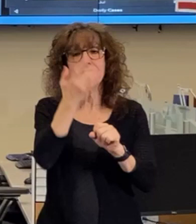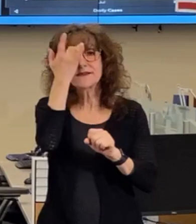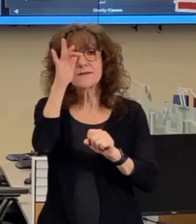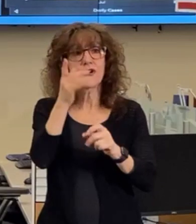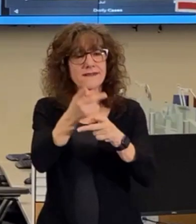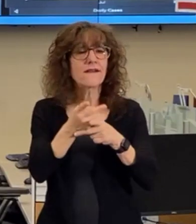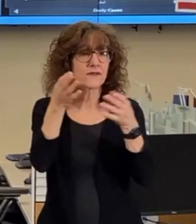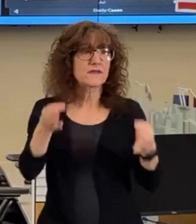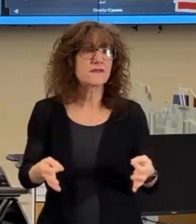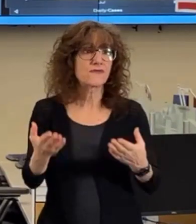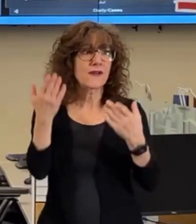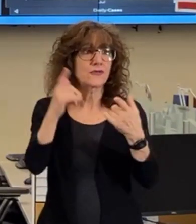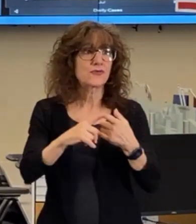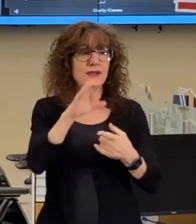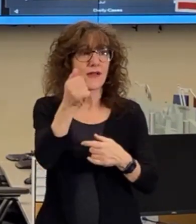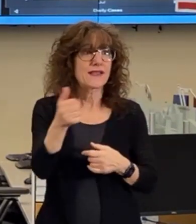decisions and recommendations to the county executive.